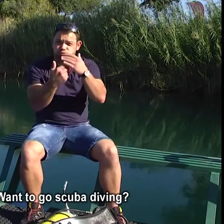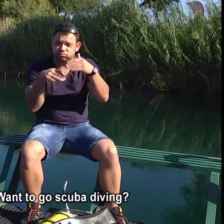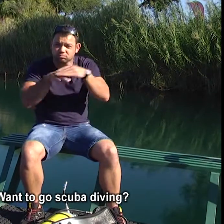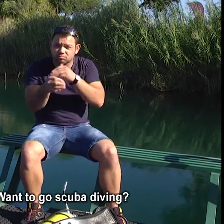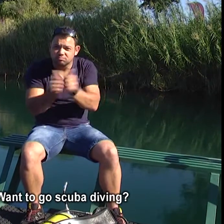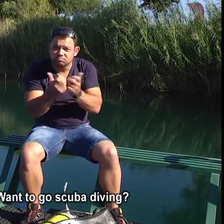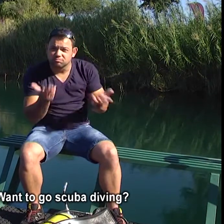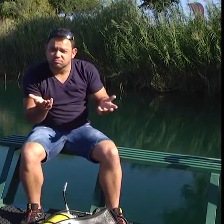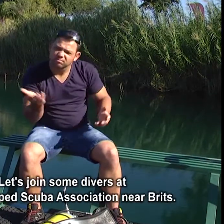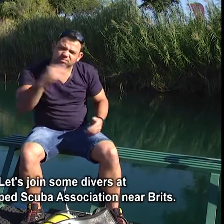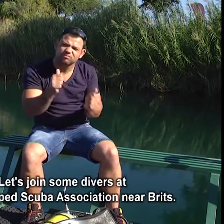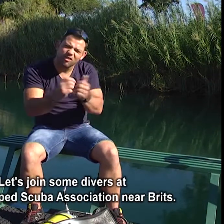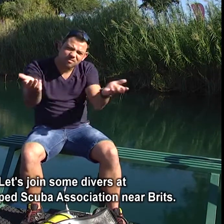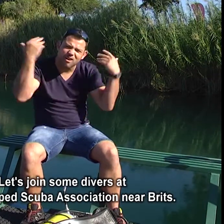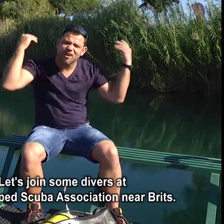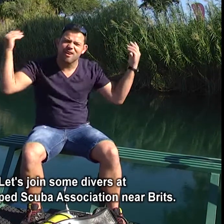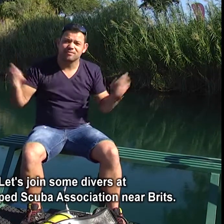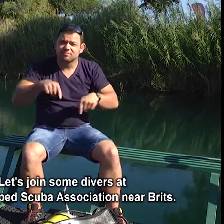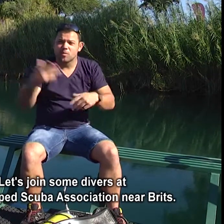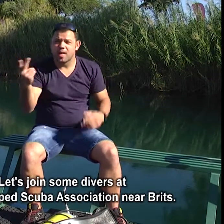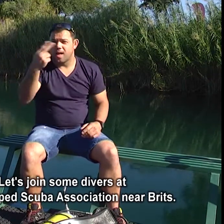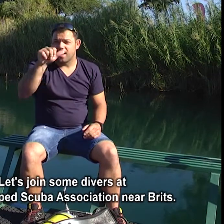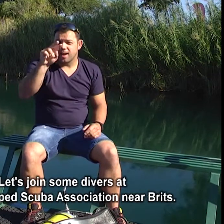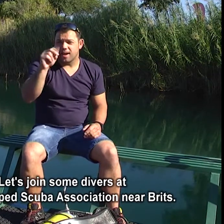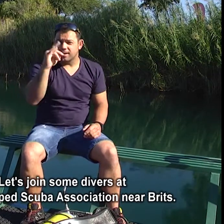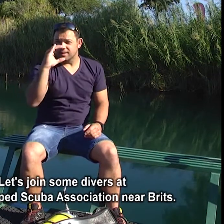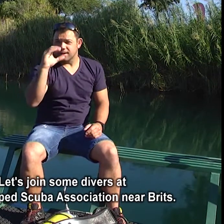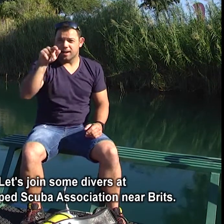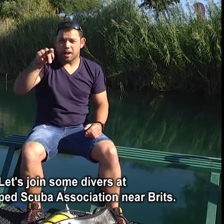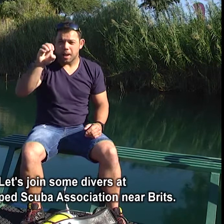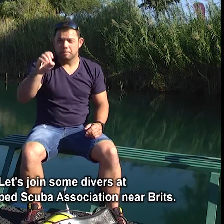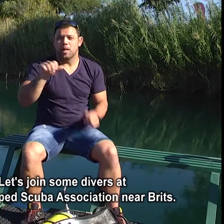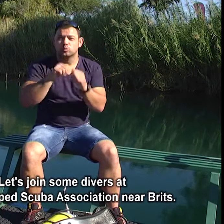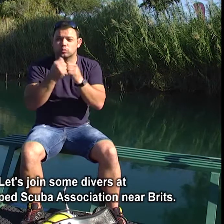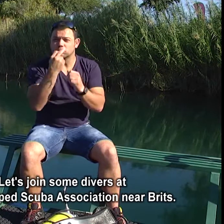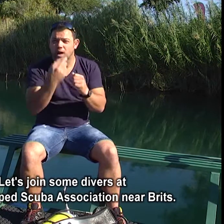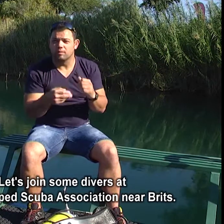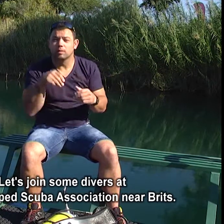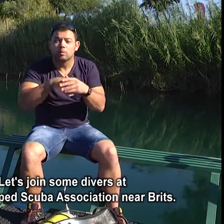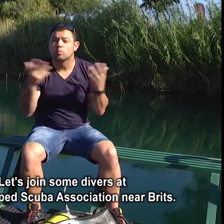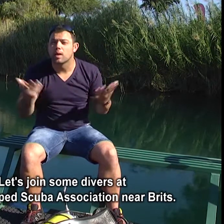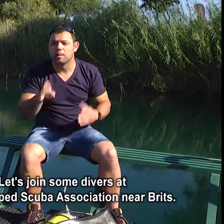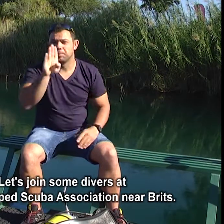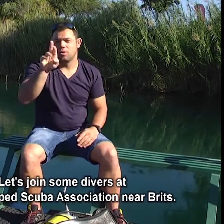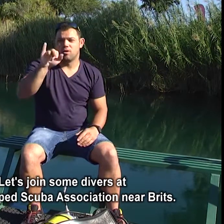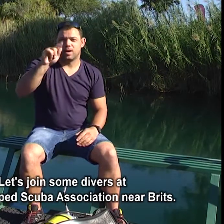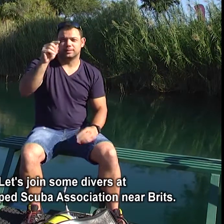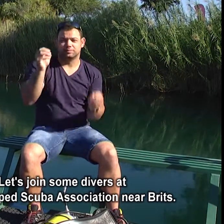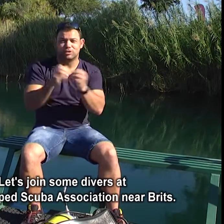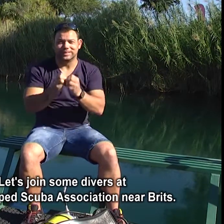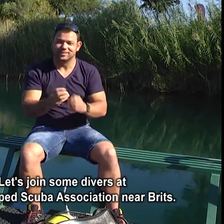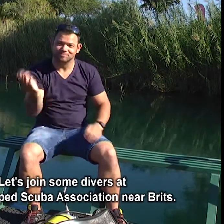go scuba diving? Let's join some divers at Handicapped Scuba Association near Brits.